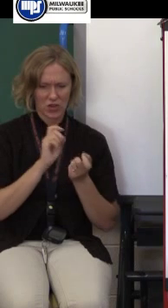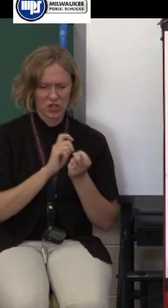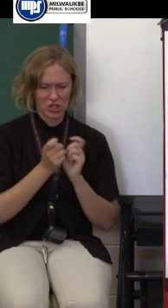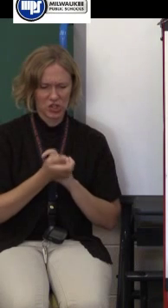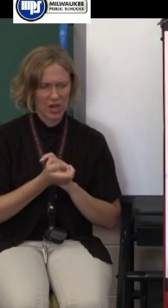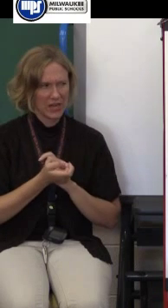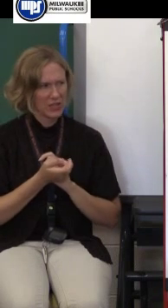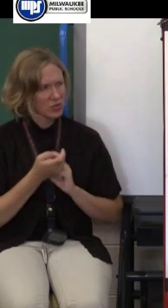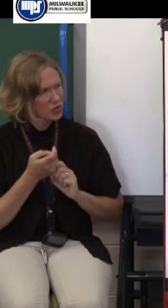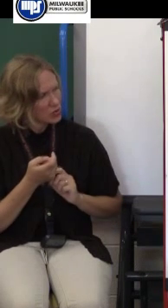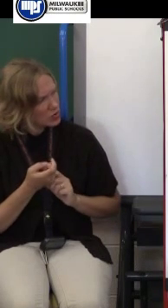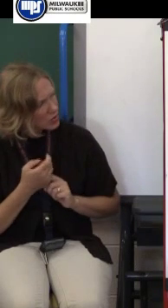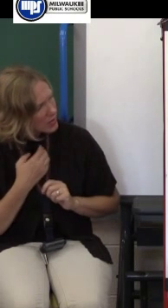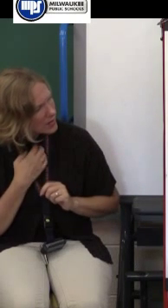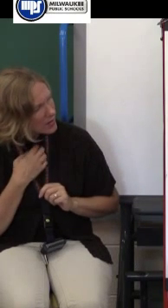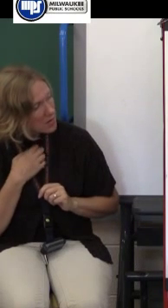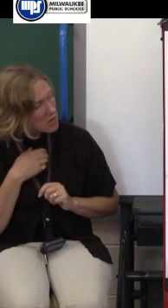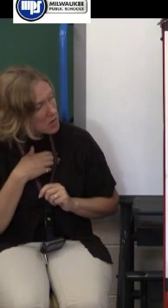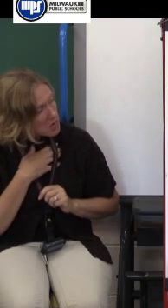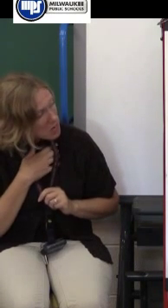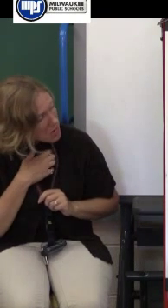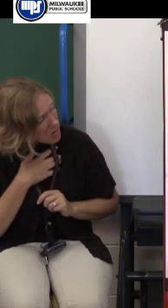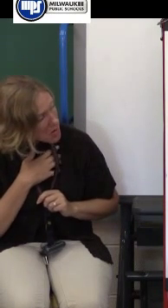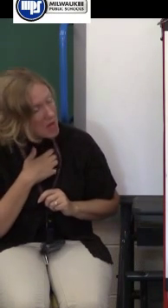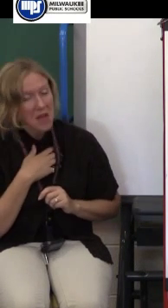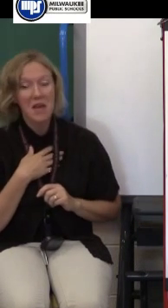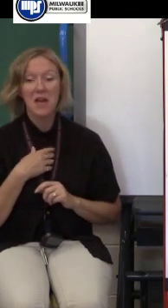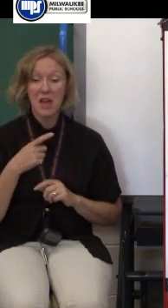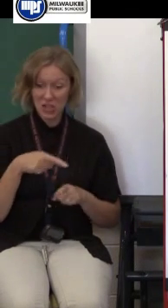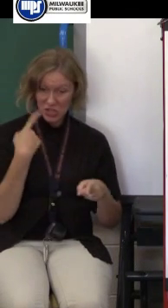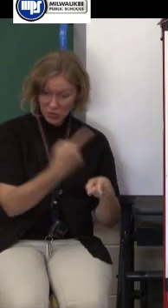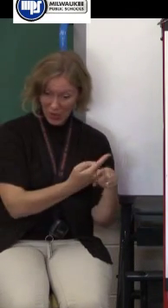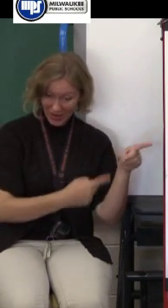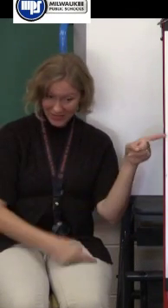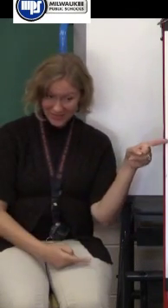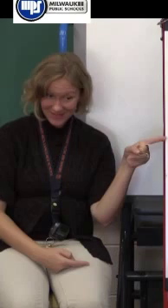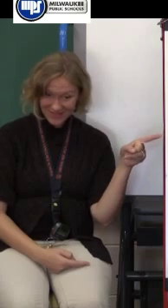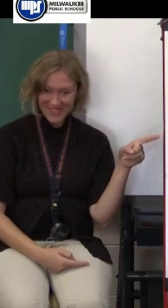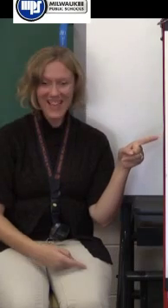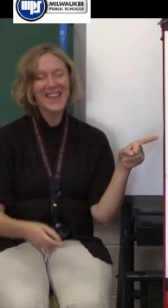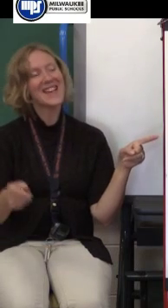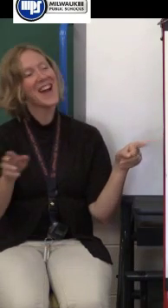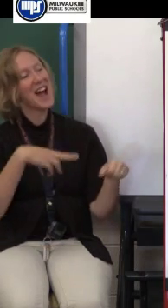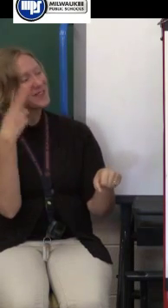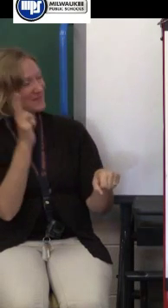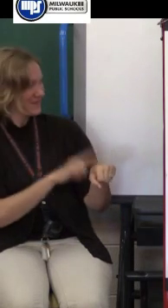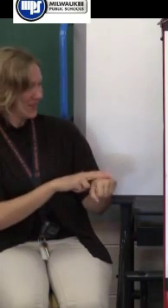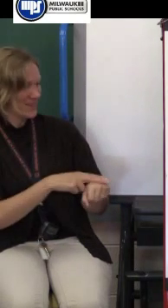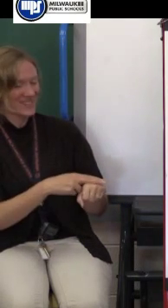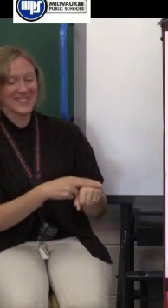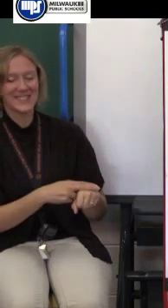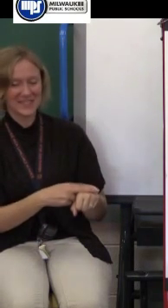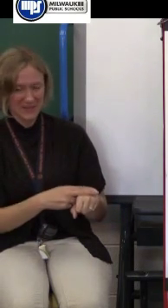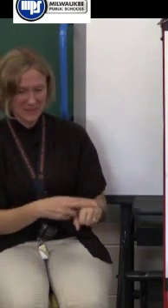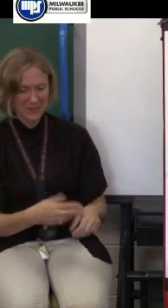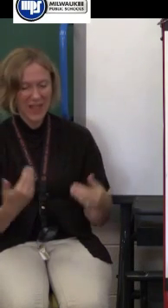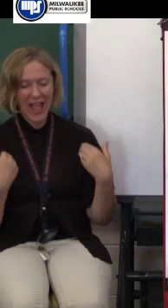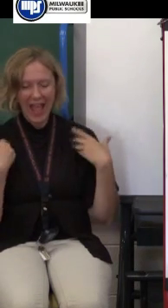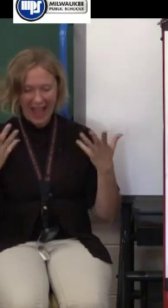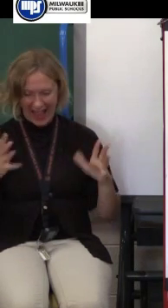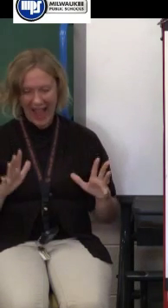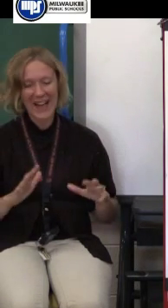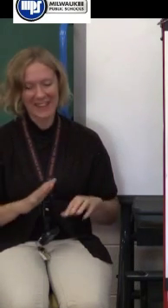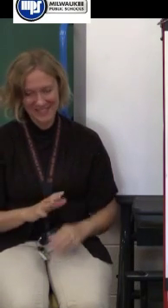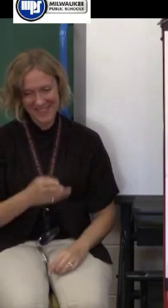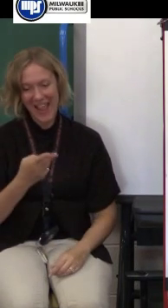put? Is she correct? Yes. Of course she's correct. Yes, had. Great job,